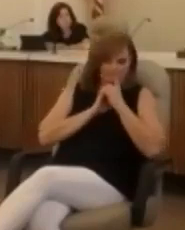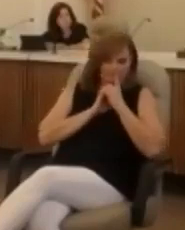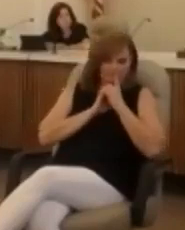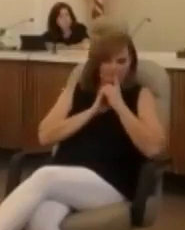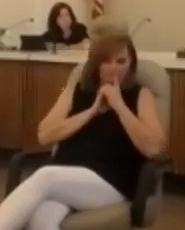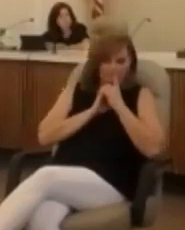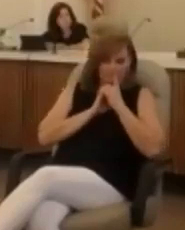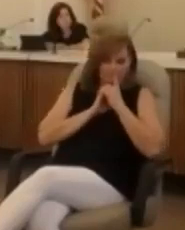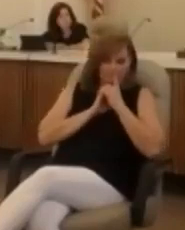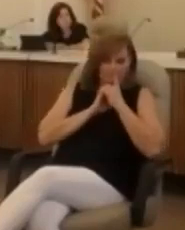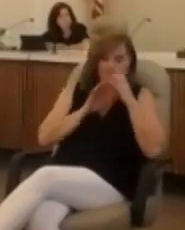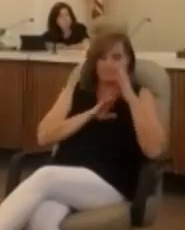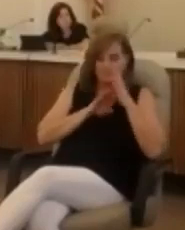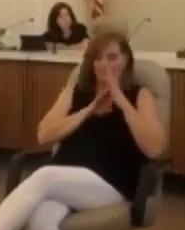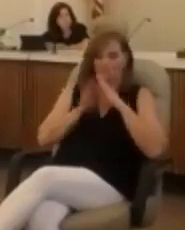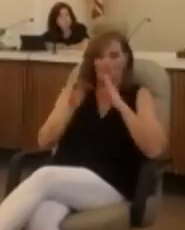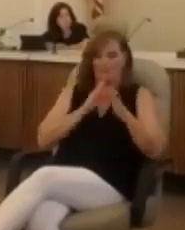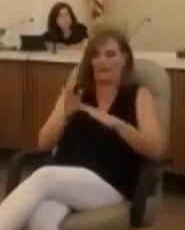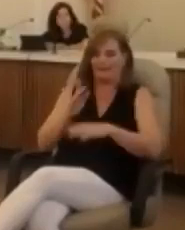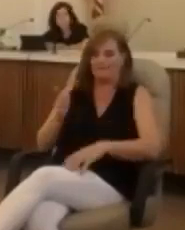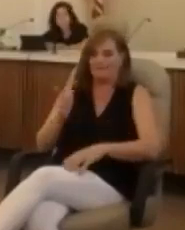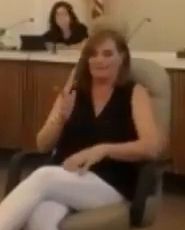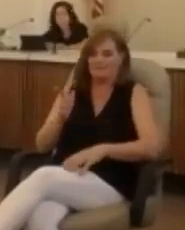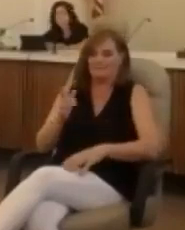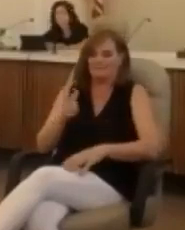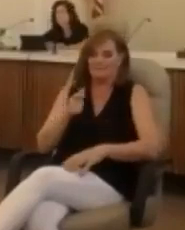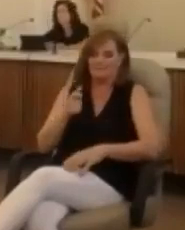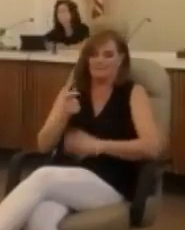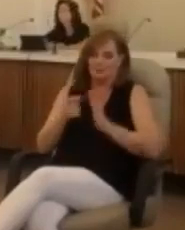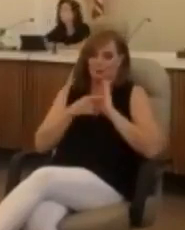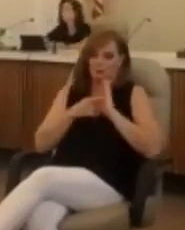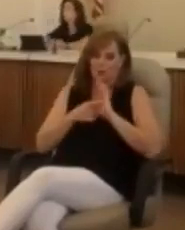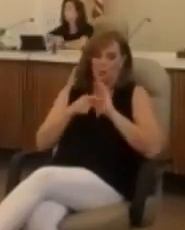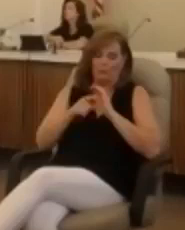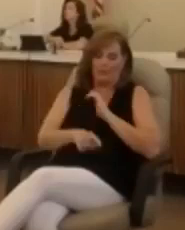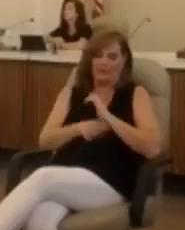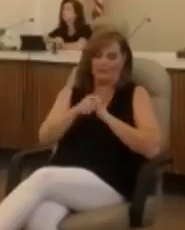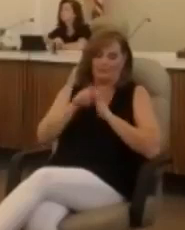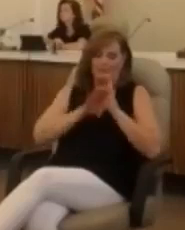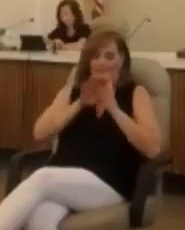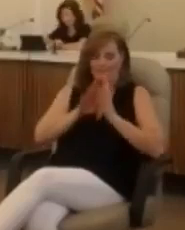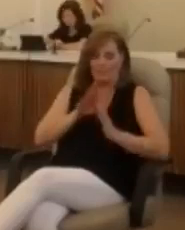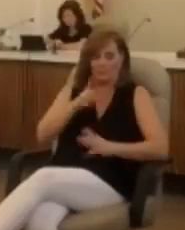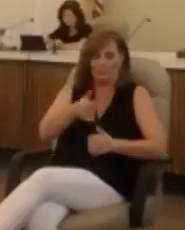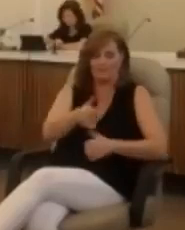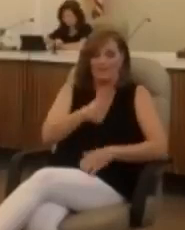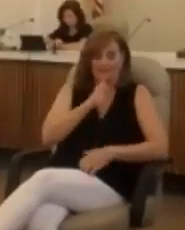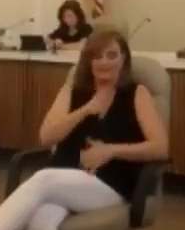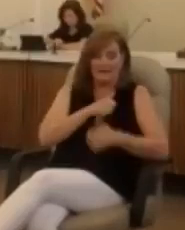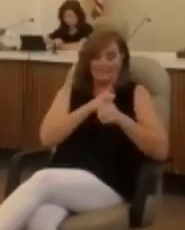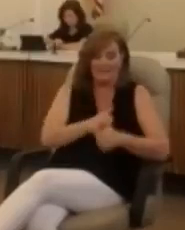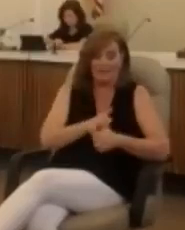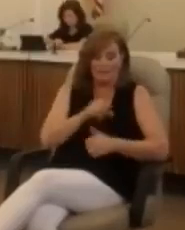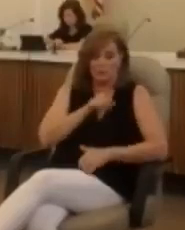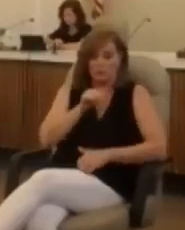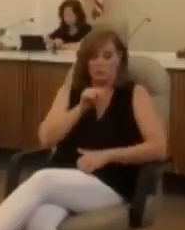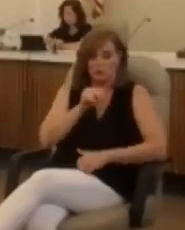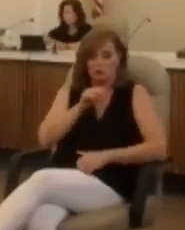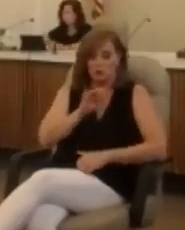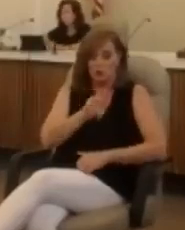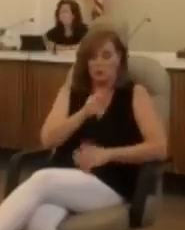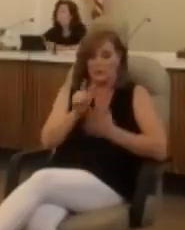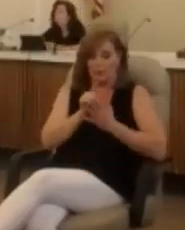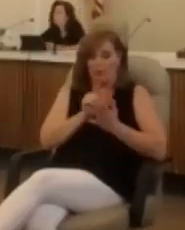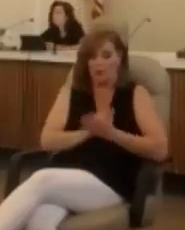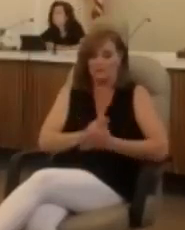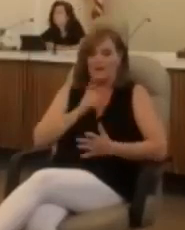ways to say that he's not following the zoning laws. So, again, I get it